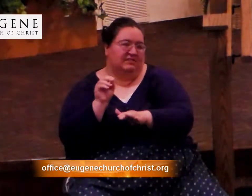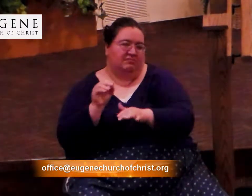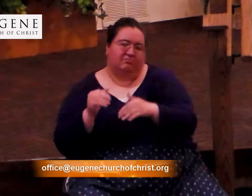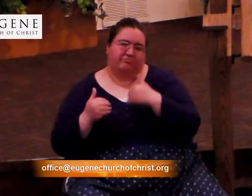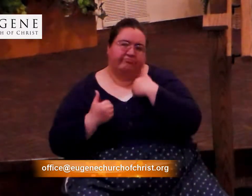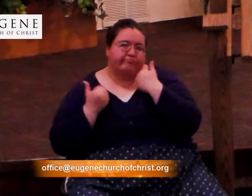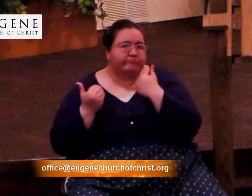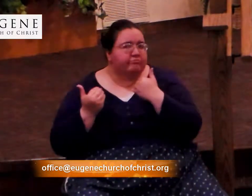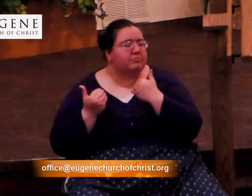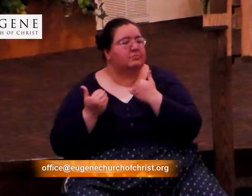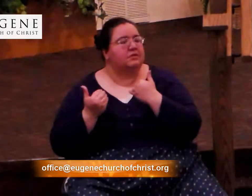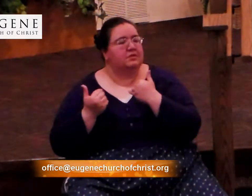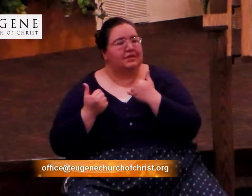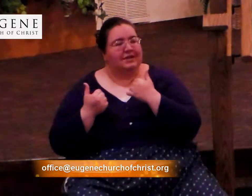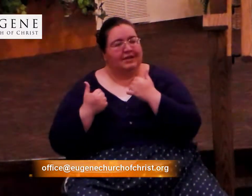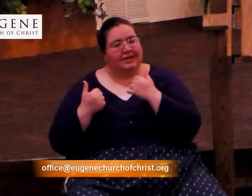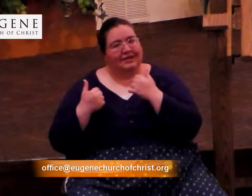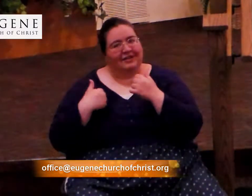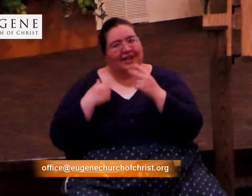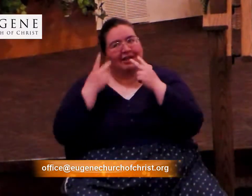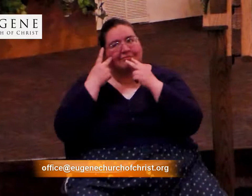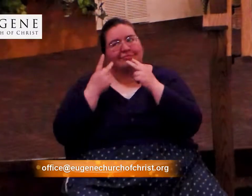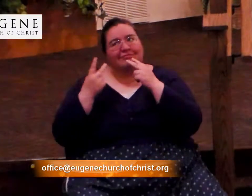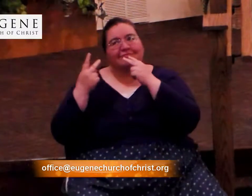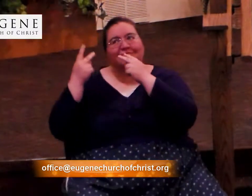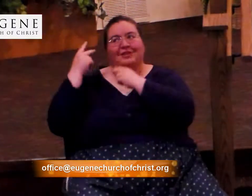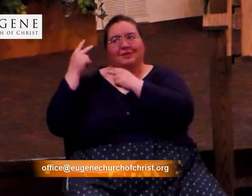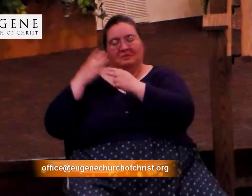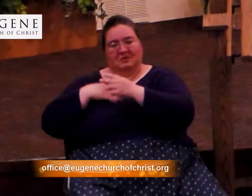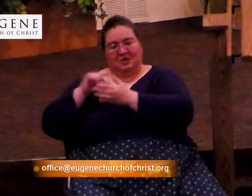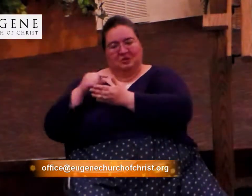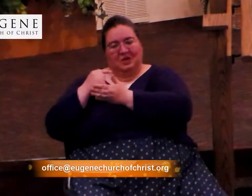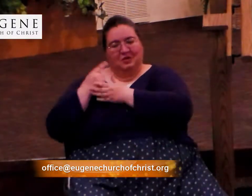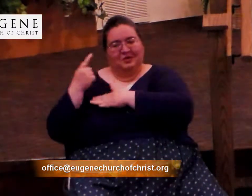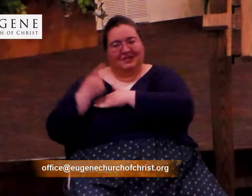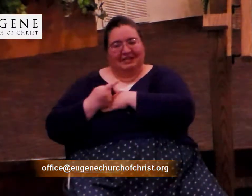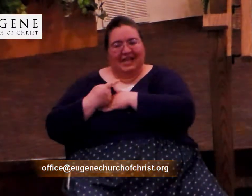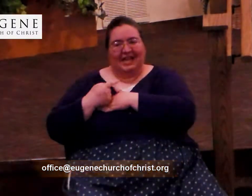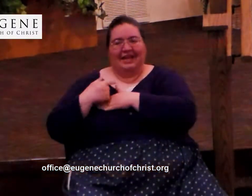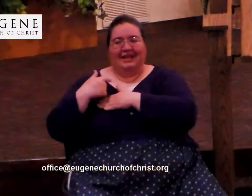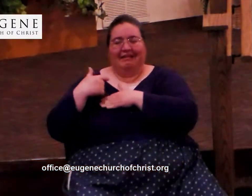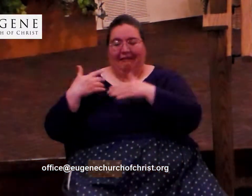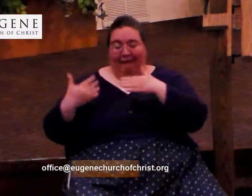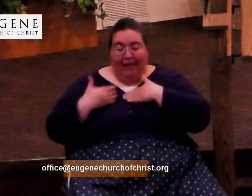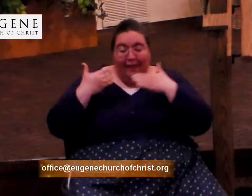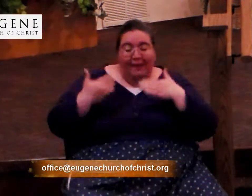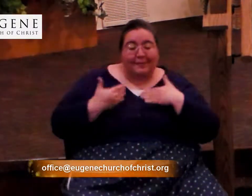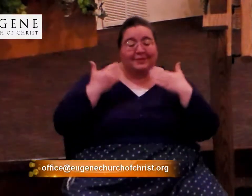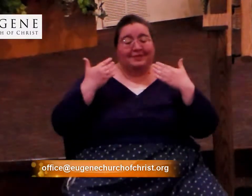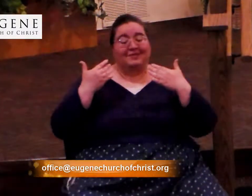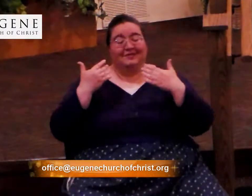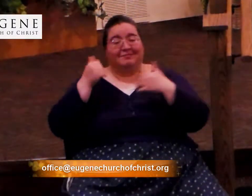I look back at that day, and I think of the memories that came with it, and all of the joy that came with it, and I remember